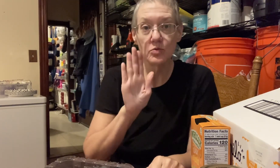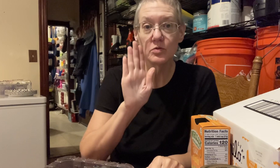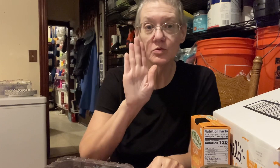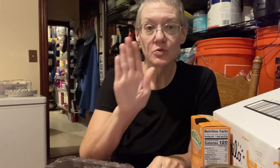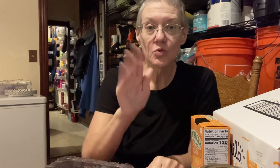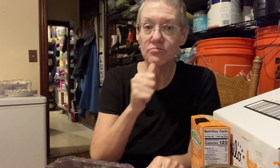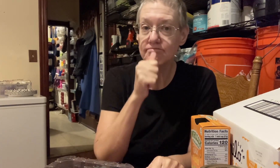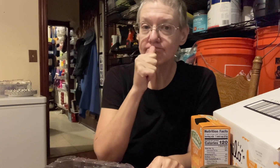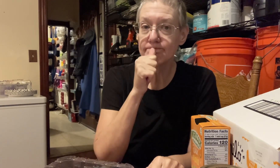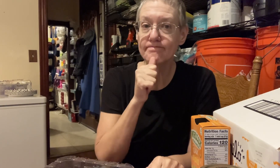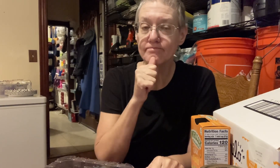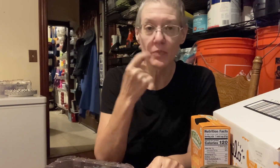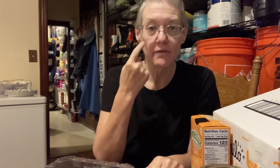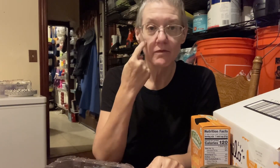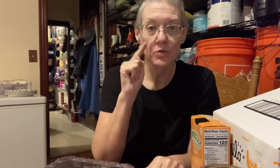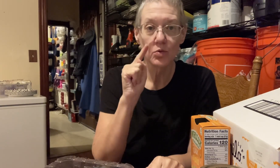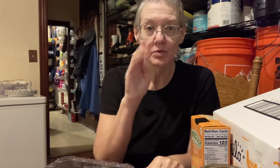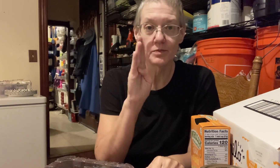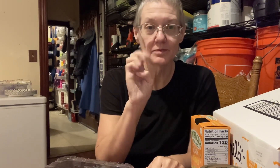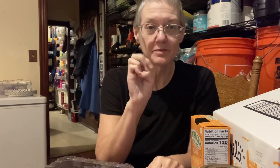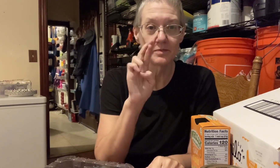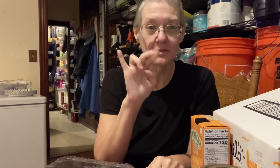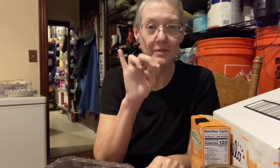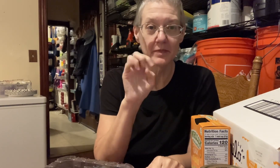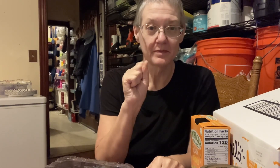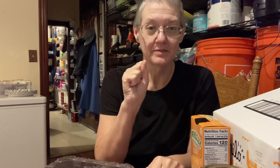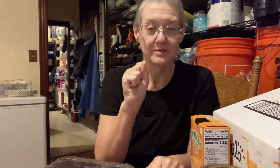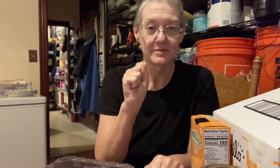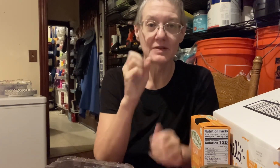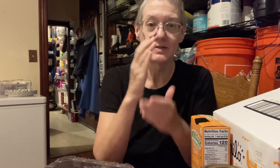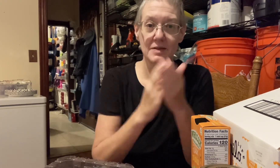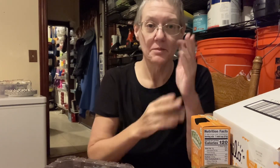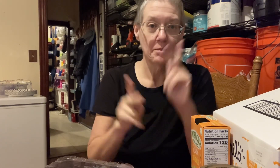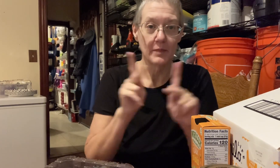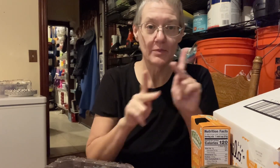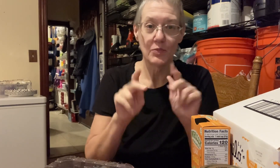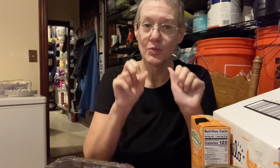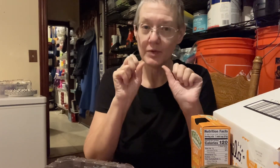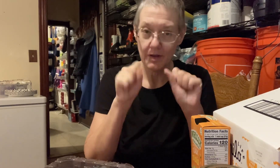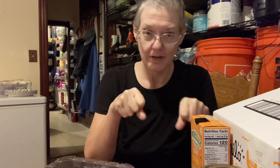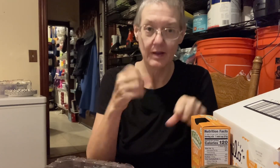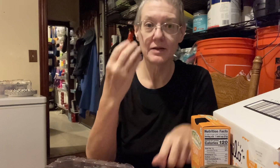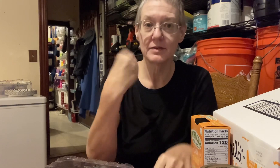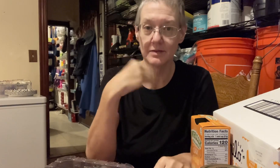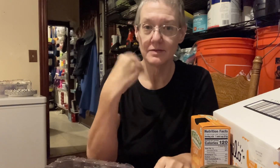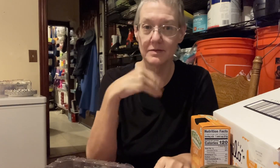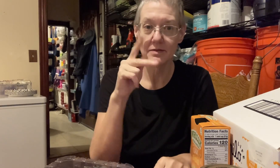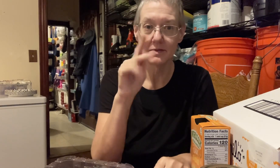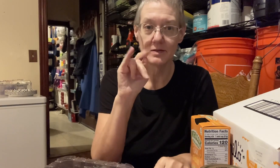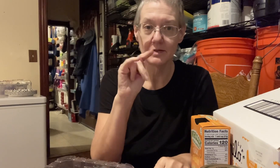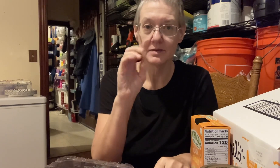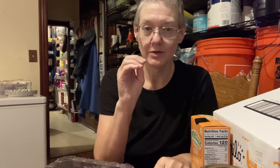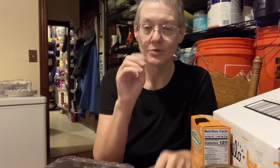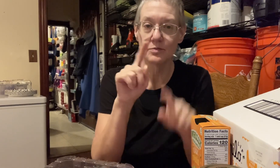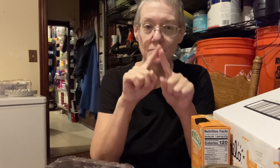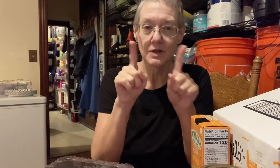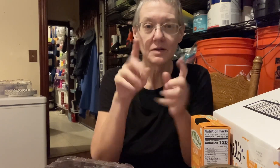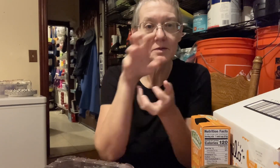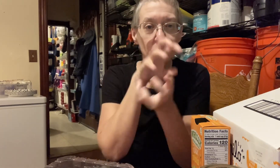you do need to know your tolerance for berries because they can be higher in sugar. Some people can eat them on keto,